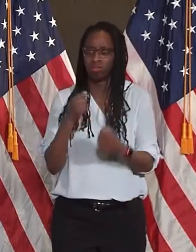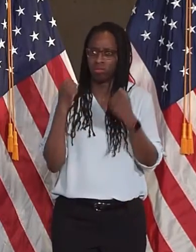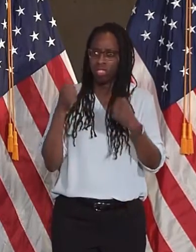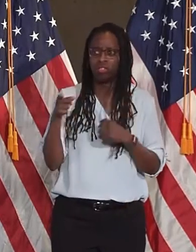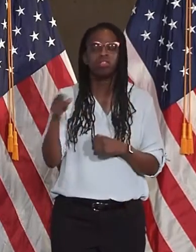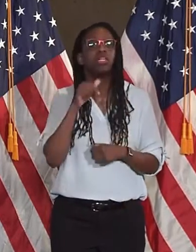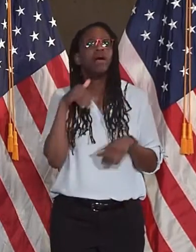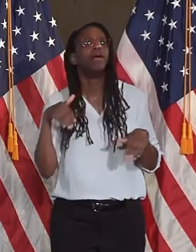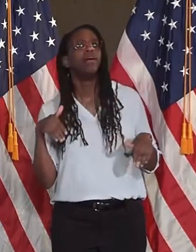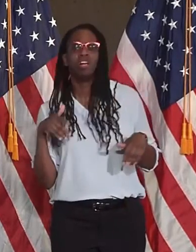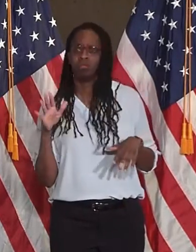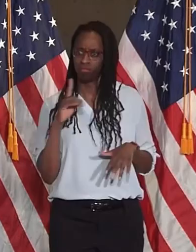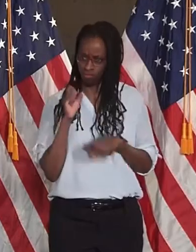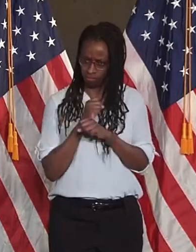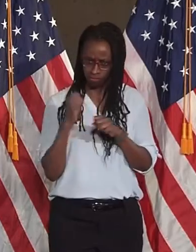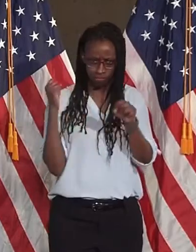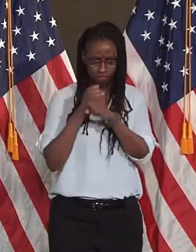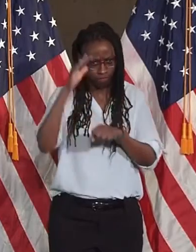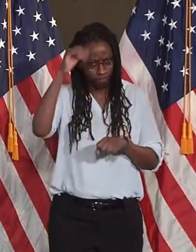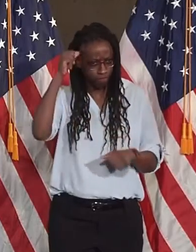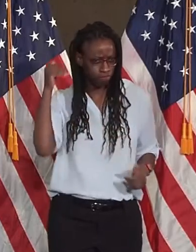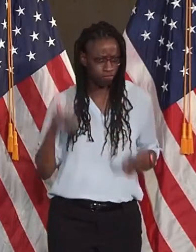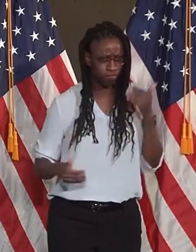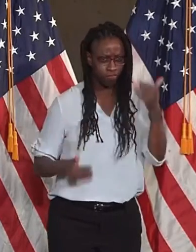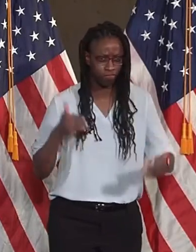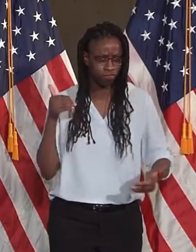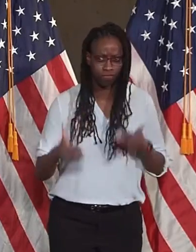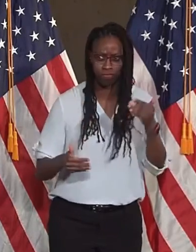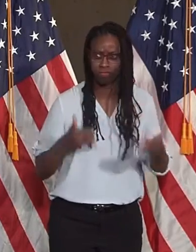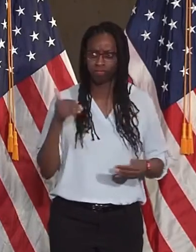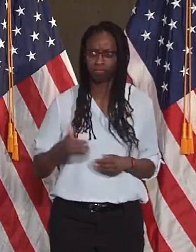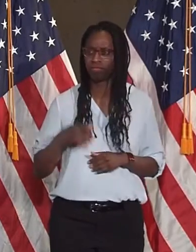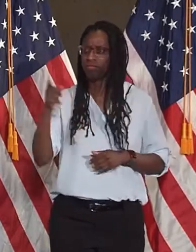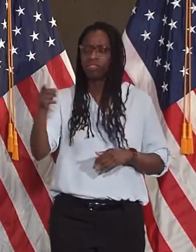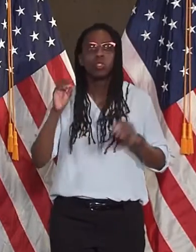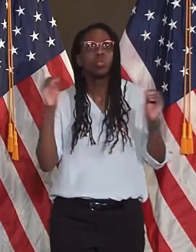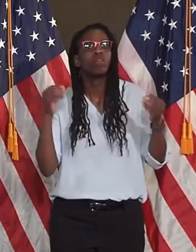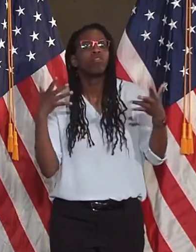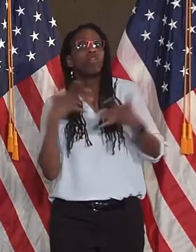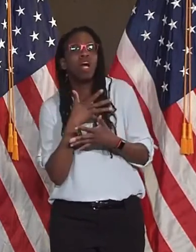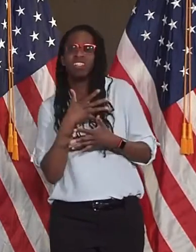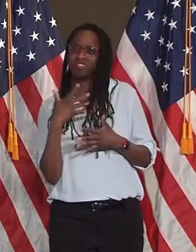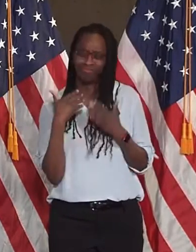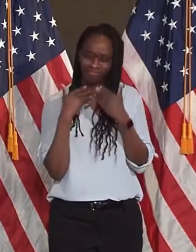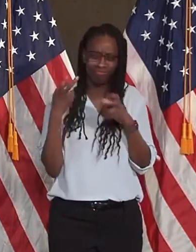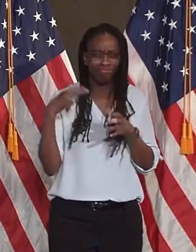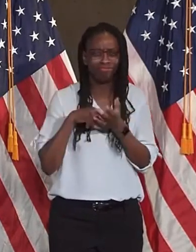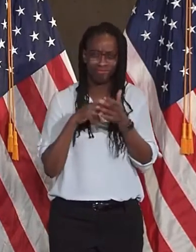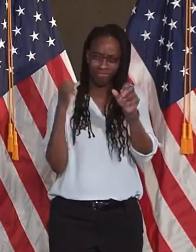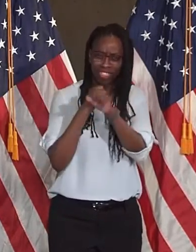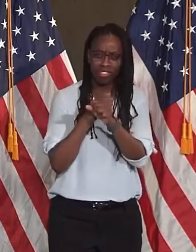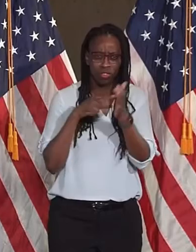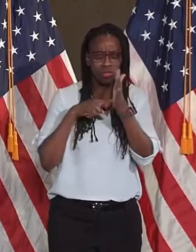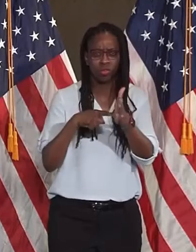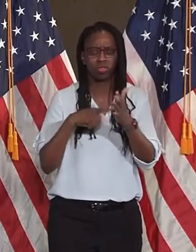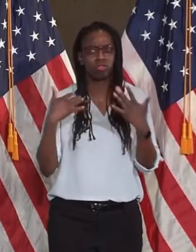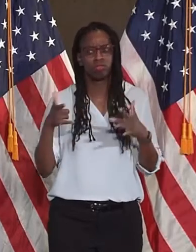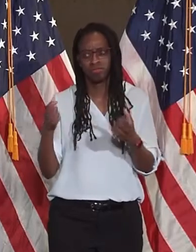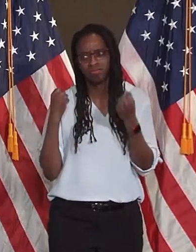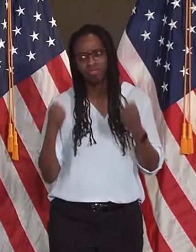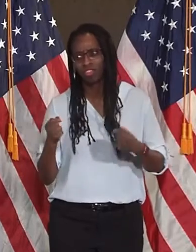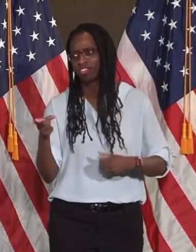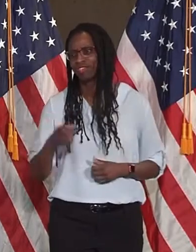fearless. Congresswoman Pressley, thank you for being here. Thank you to my pastor, Billy Broderick.